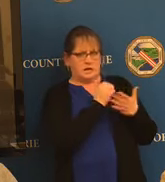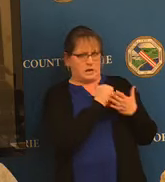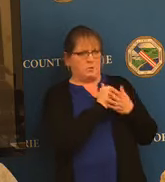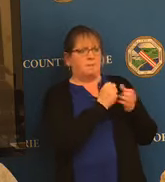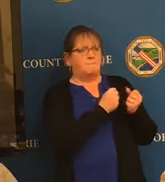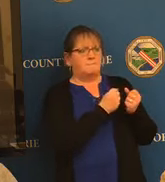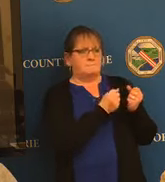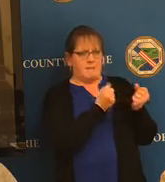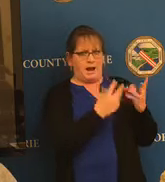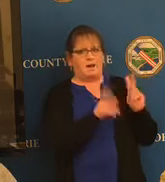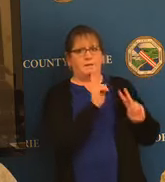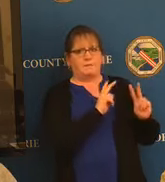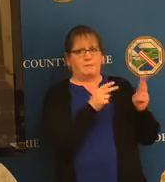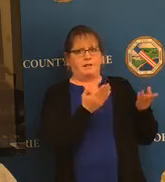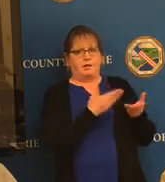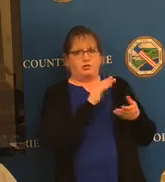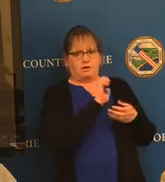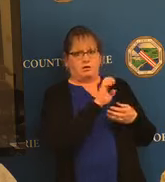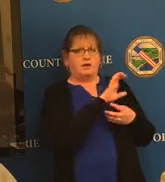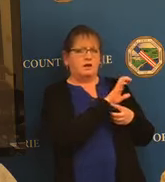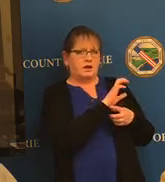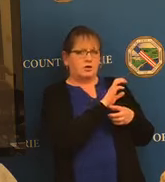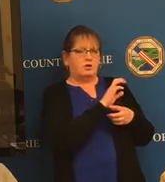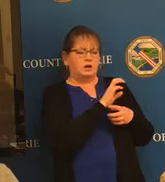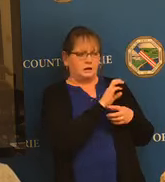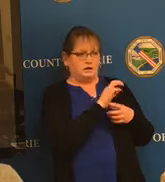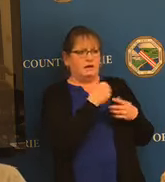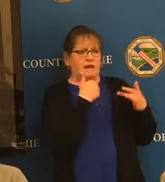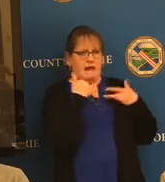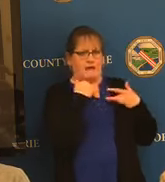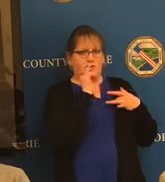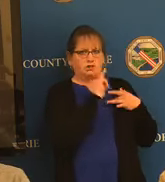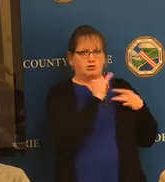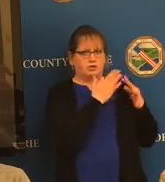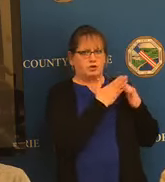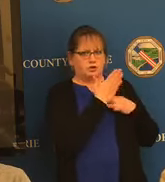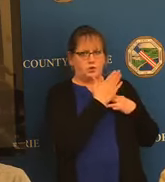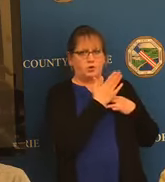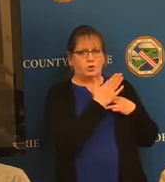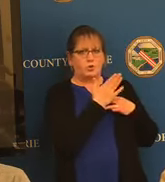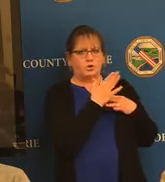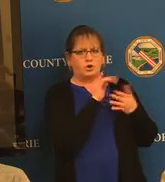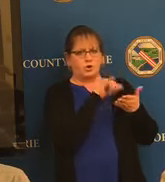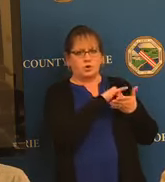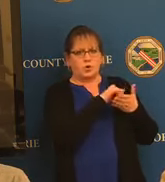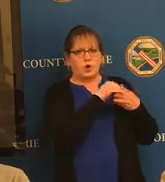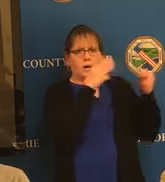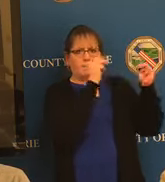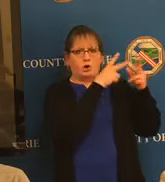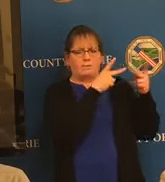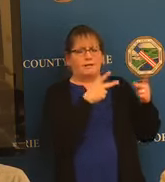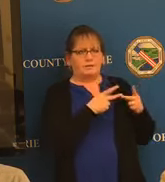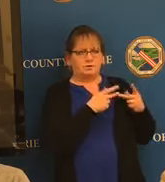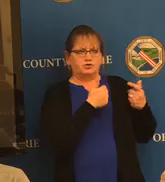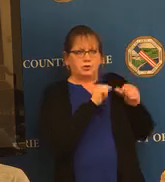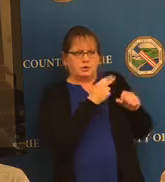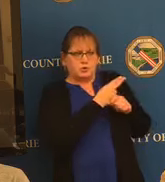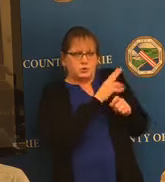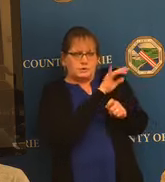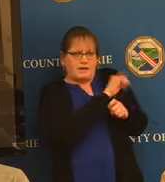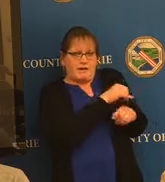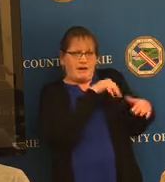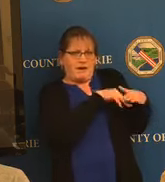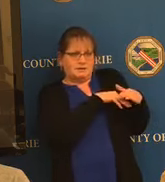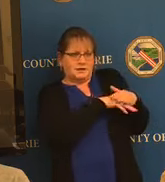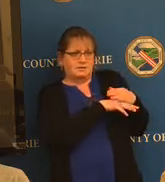Erie County insured through the New York, through our New York marketplace. Try to use that, that